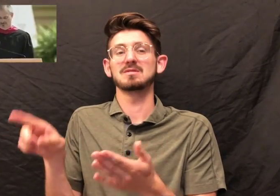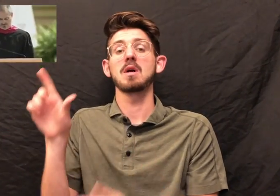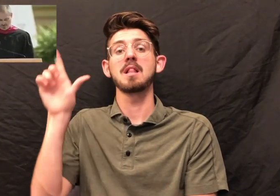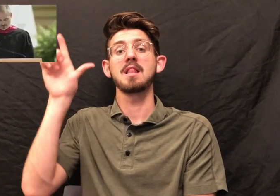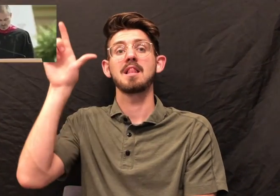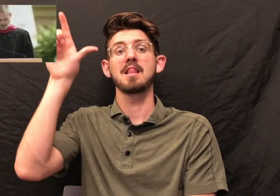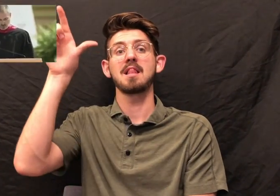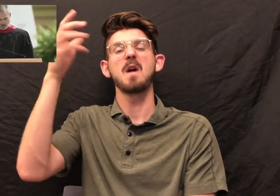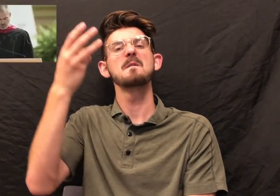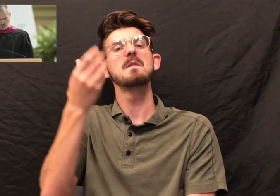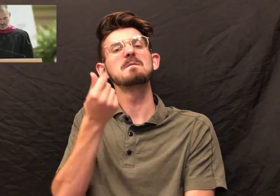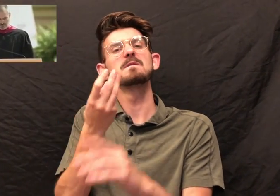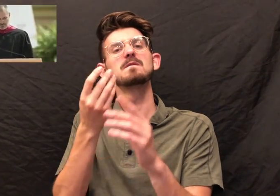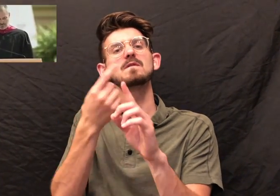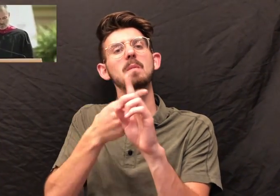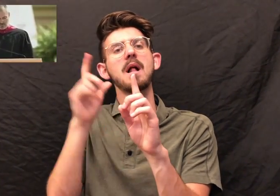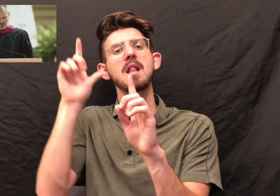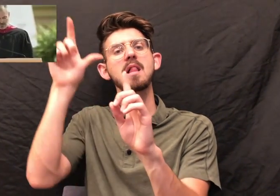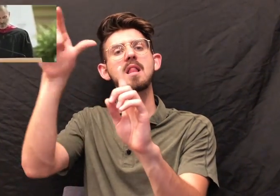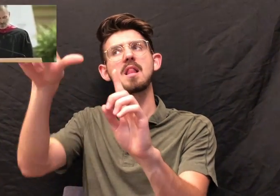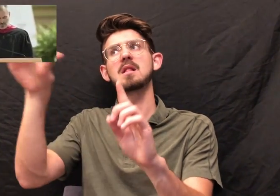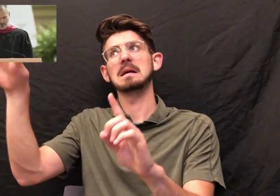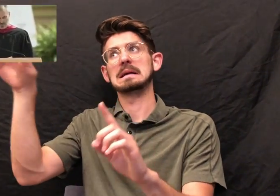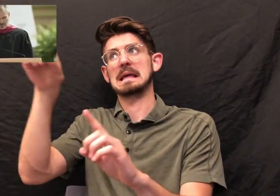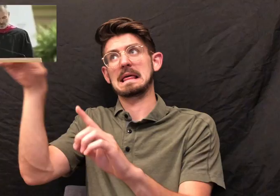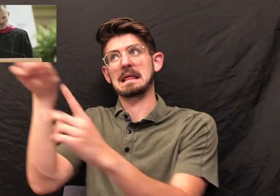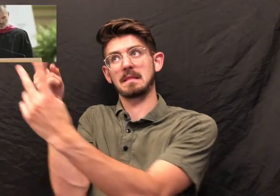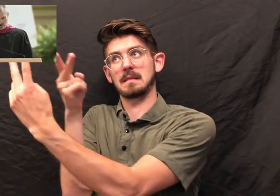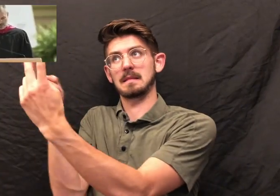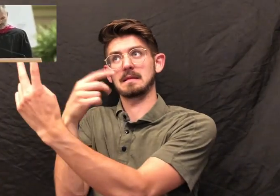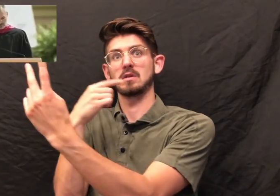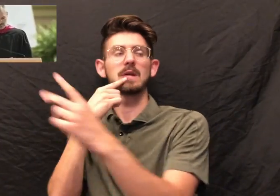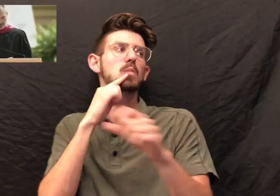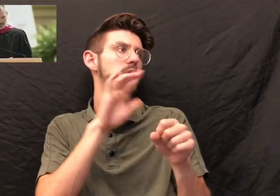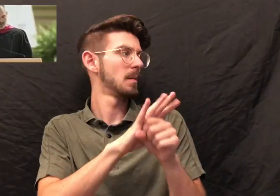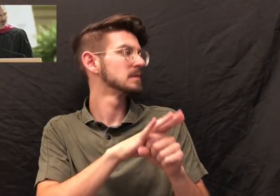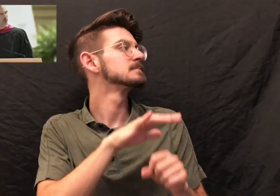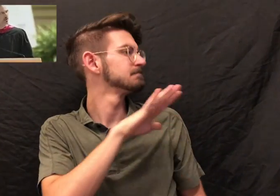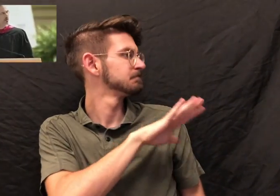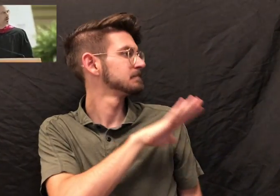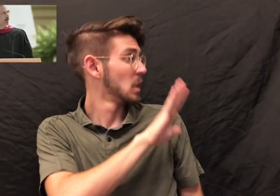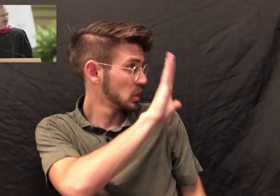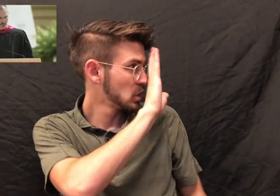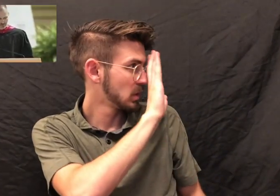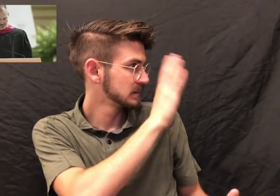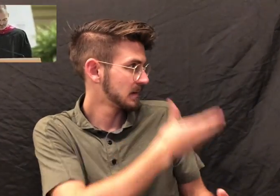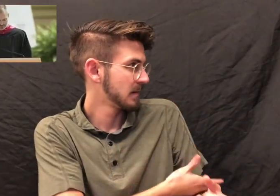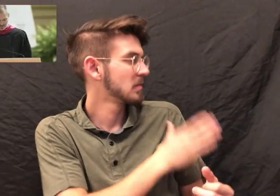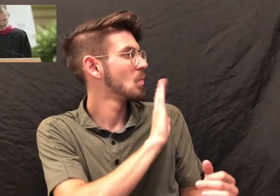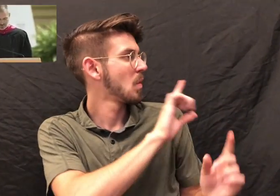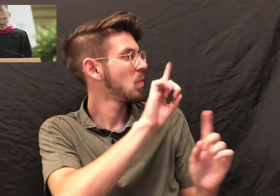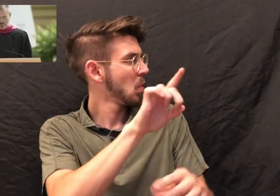parents promised that I would go to college. This was the start in my life.